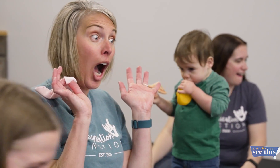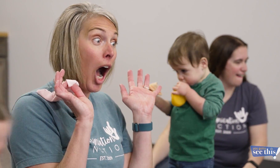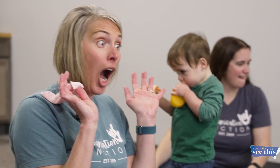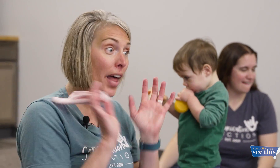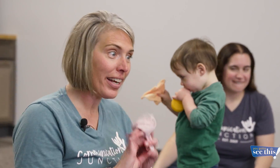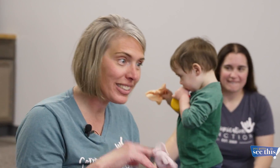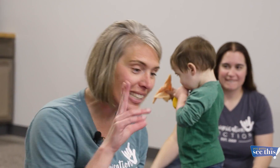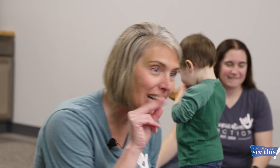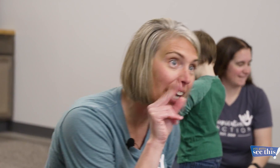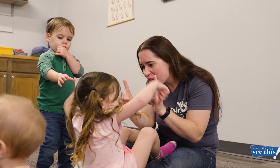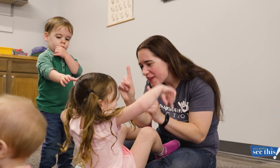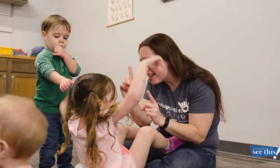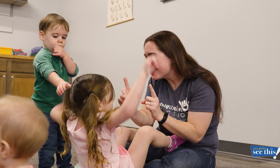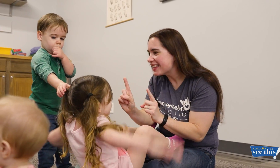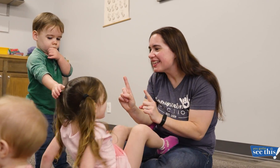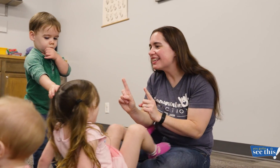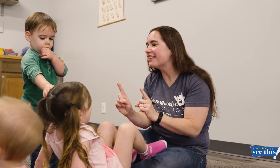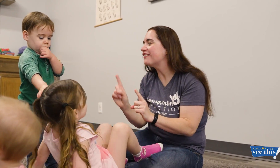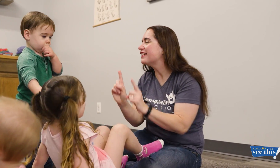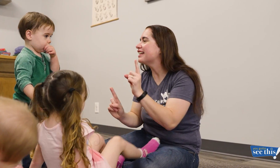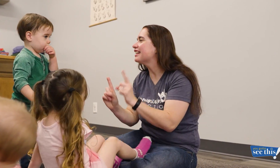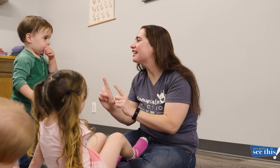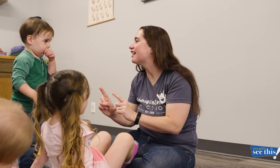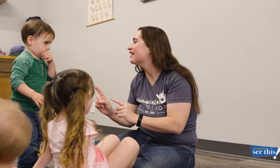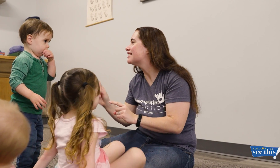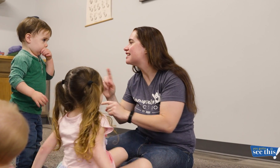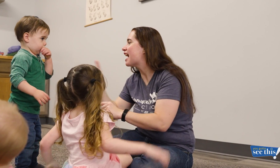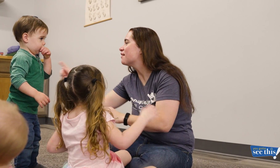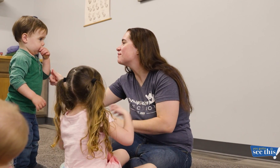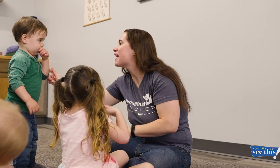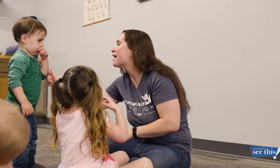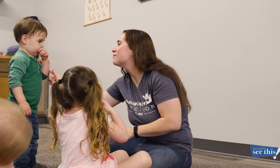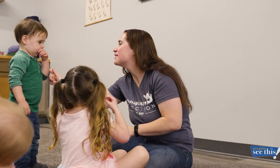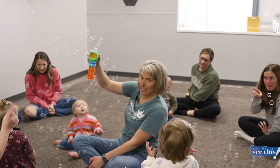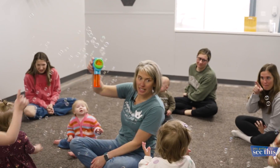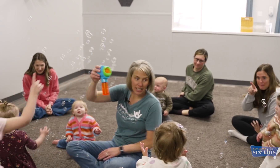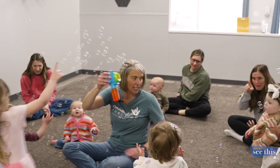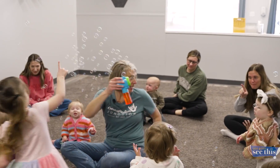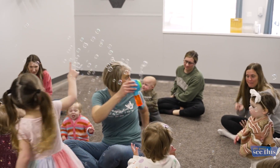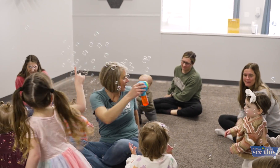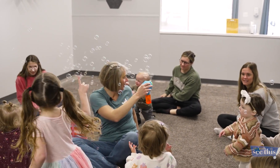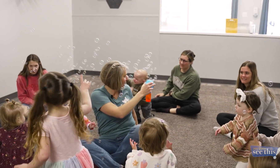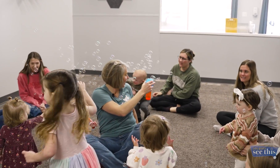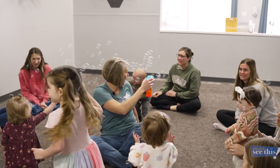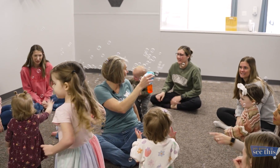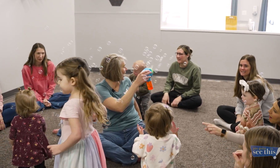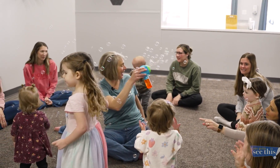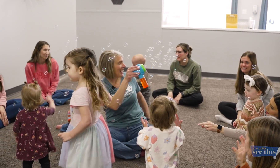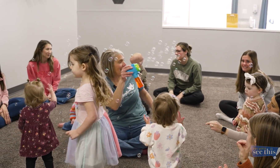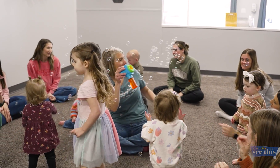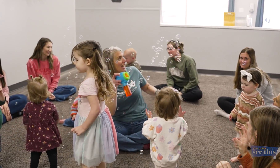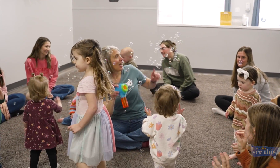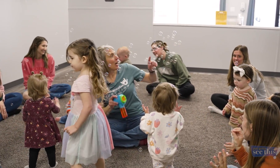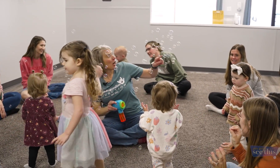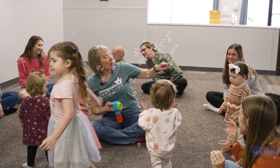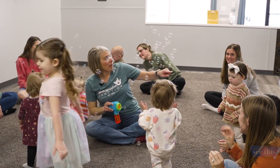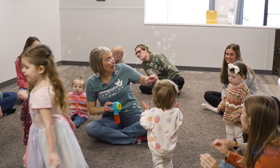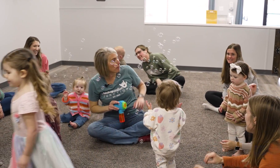I like how much they learn and how much they're able to carry that over at home. And it helps keep it, when they're really young and have trouble